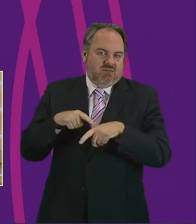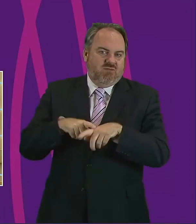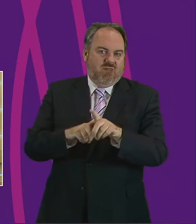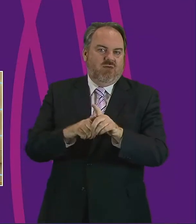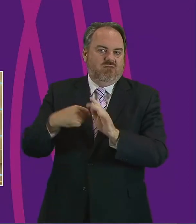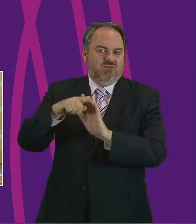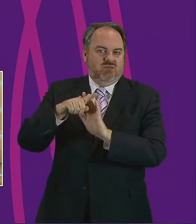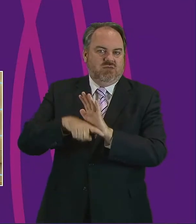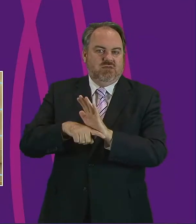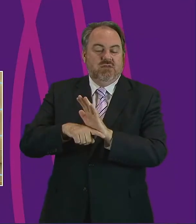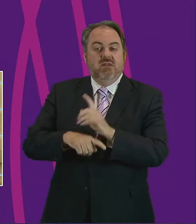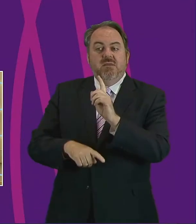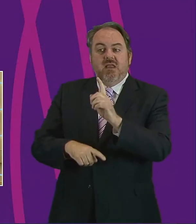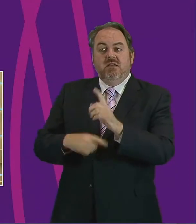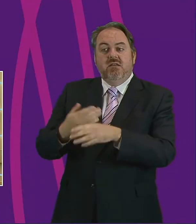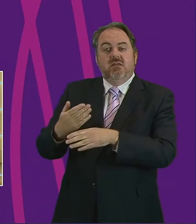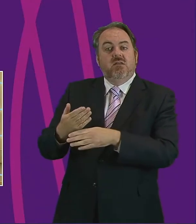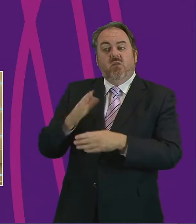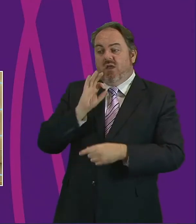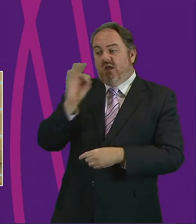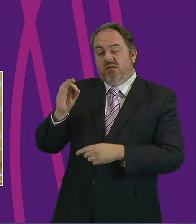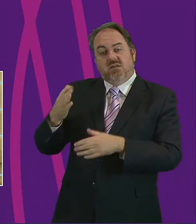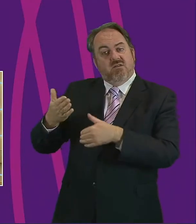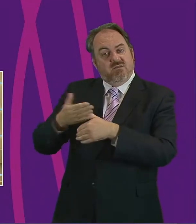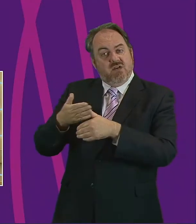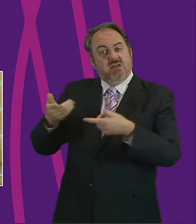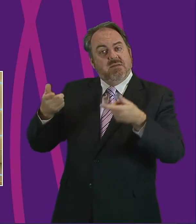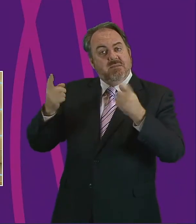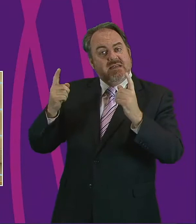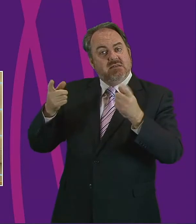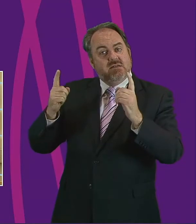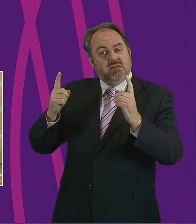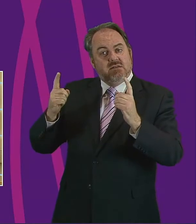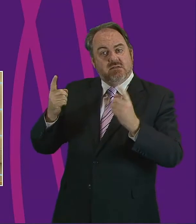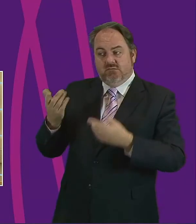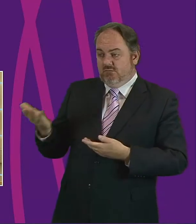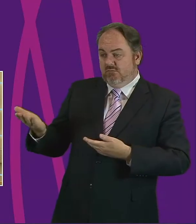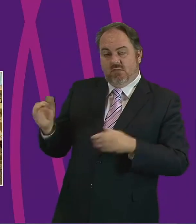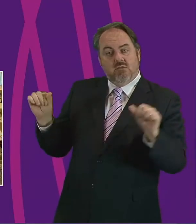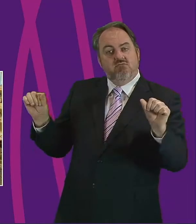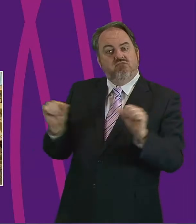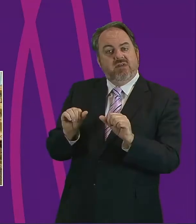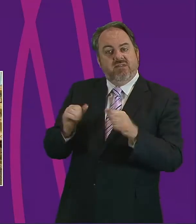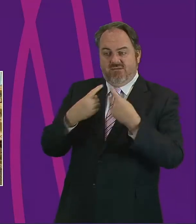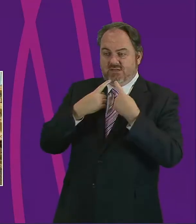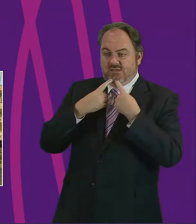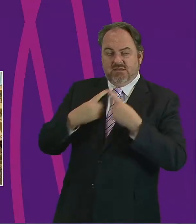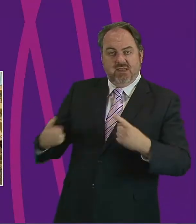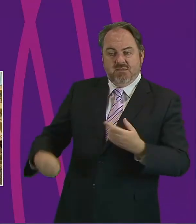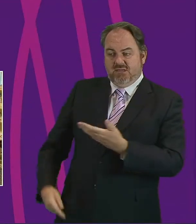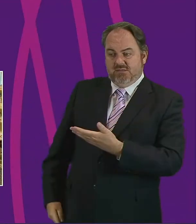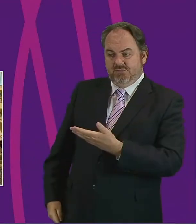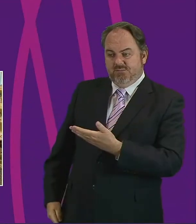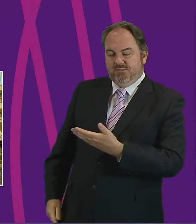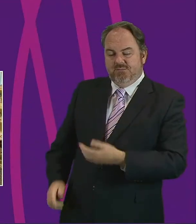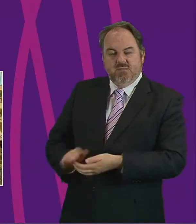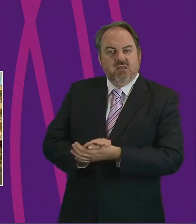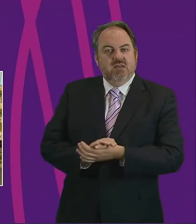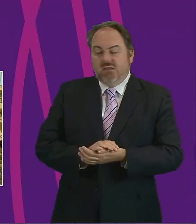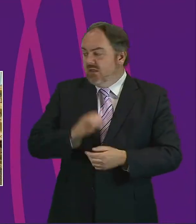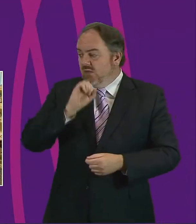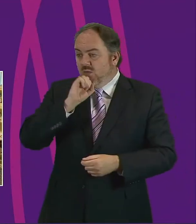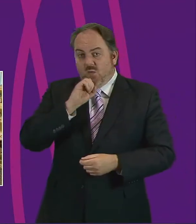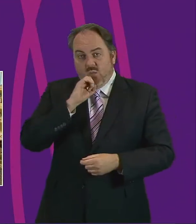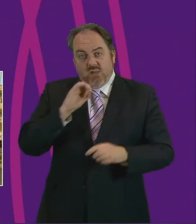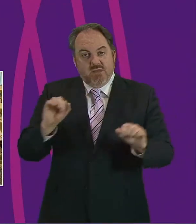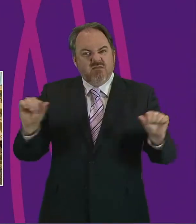questions, but before we do, I wonder if I can ask the First Minister to introduce First Minister's questions with a short statement. Thanks, Presiding Officer. I'll give a very brief